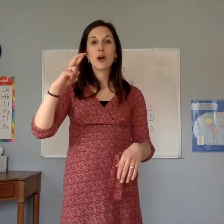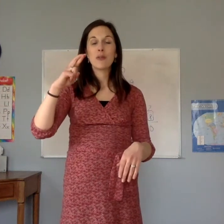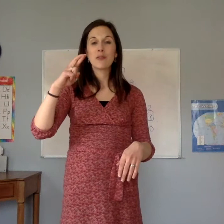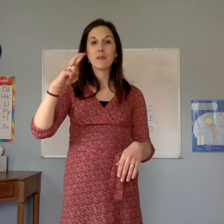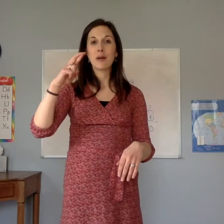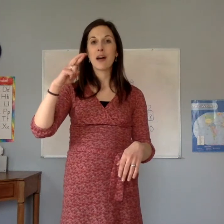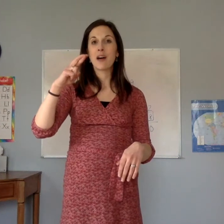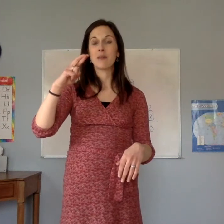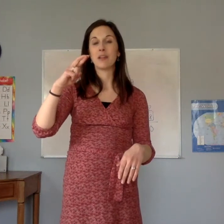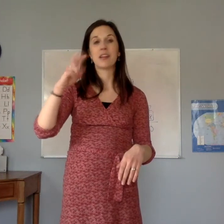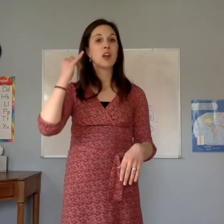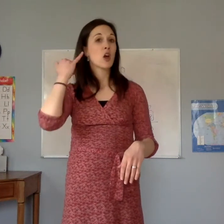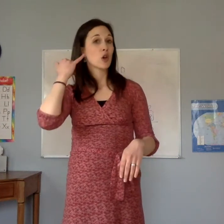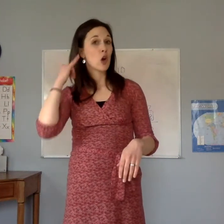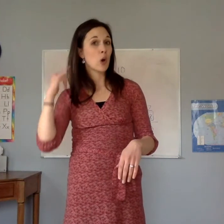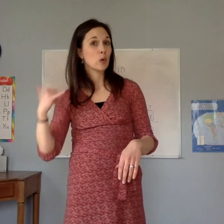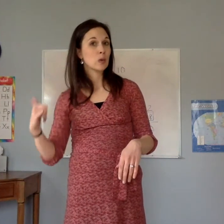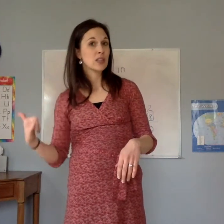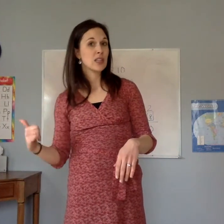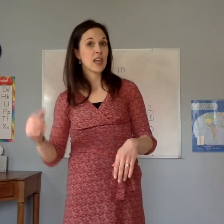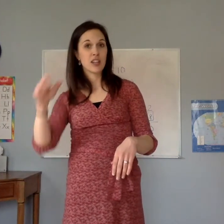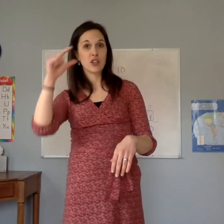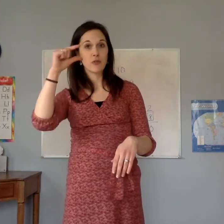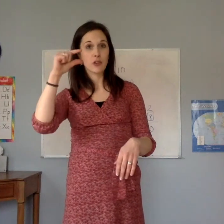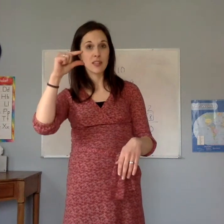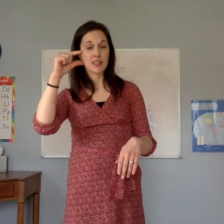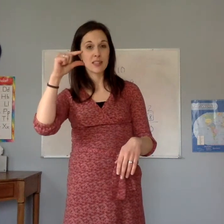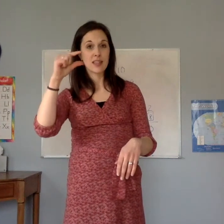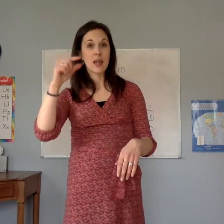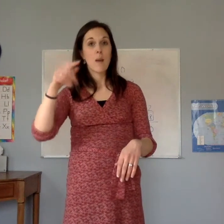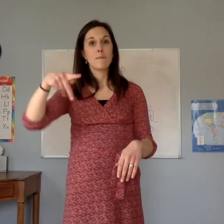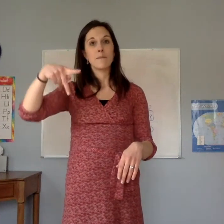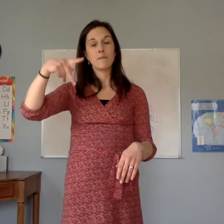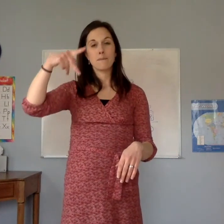Roman Republic, Golden Age of Greece.